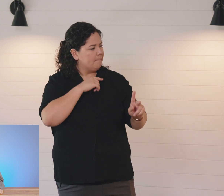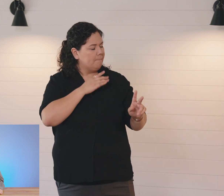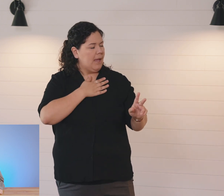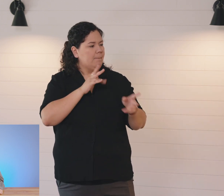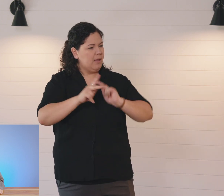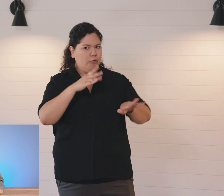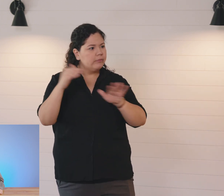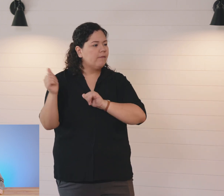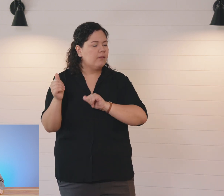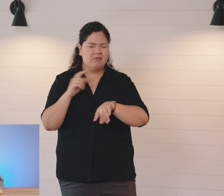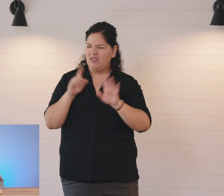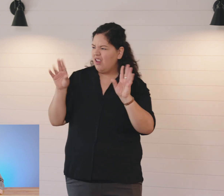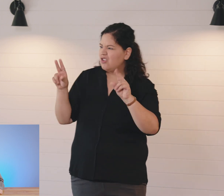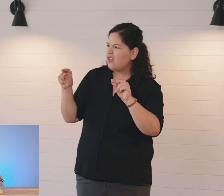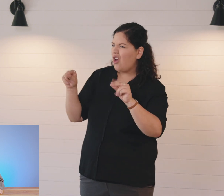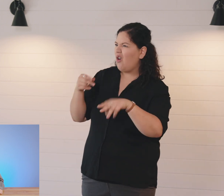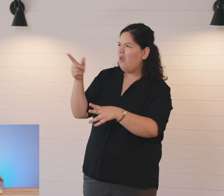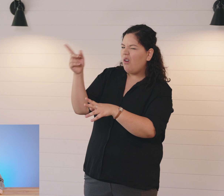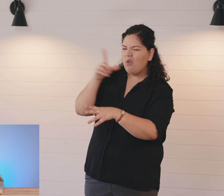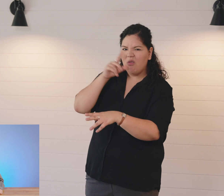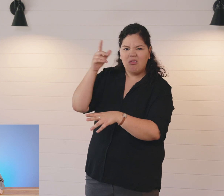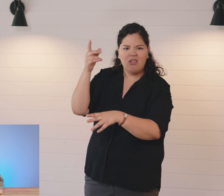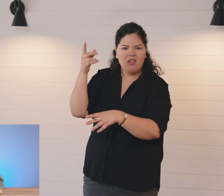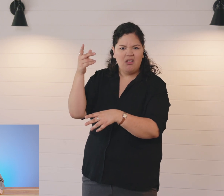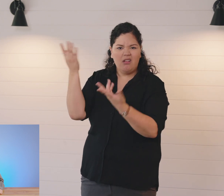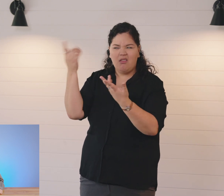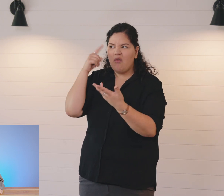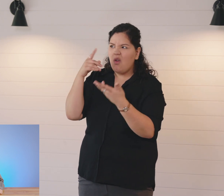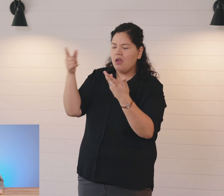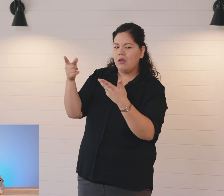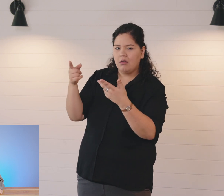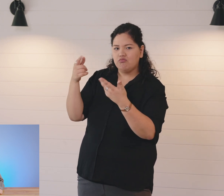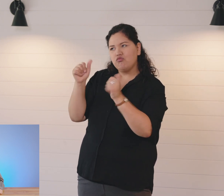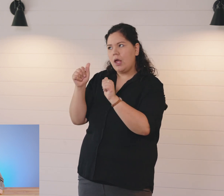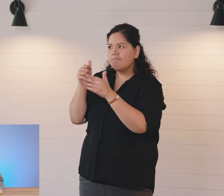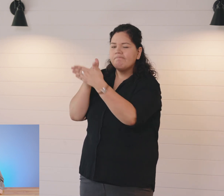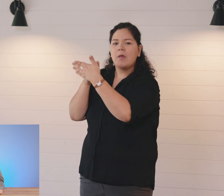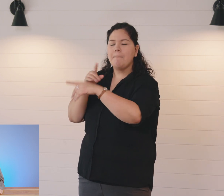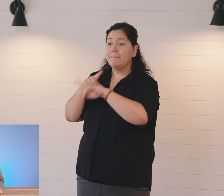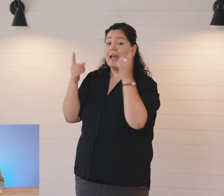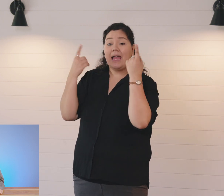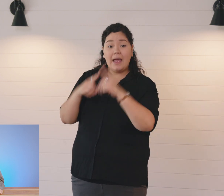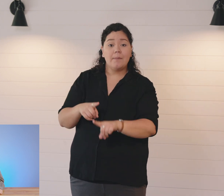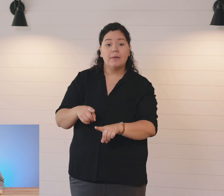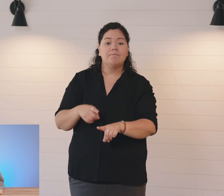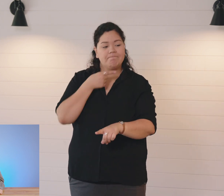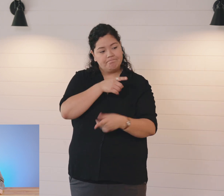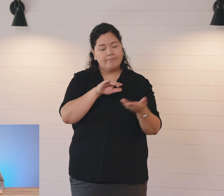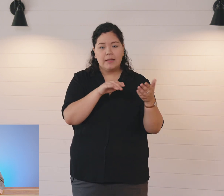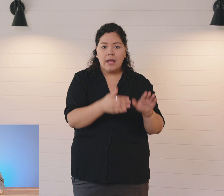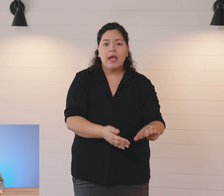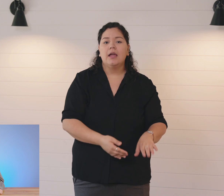no, I'm not going to let anybody go. Who's this God that I'm going to obey him? He picked a fight with the wrong dude. 10 rounds later, Pharaoh's buried in the